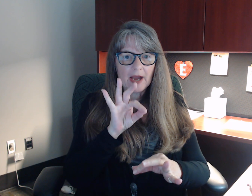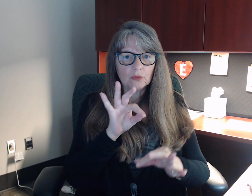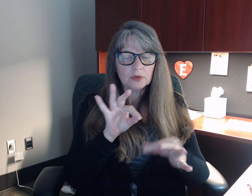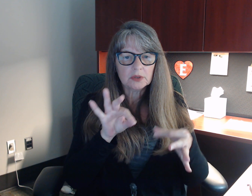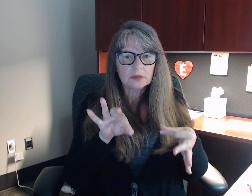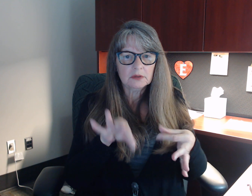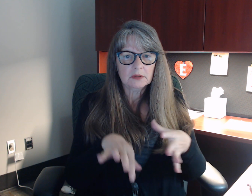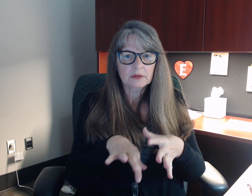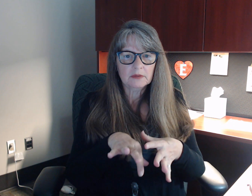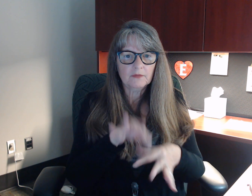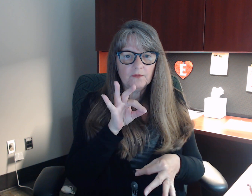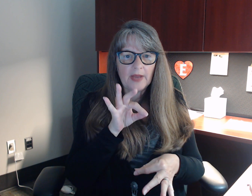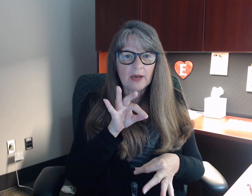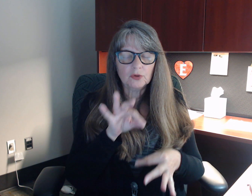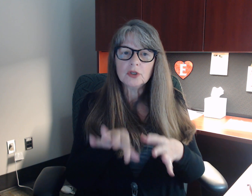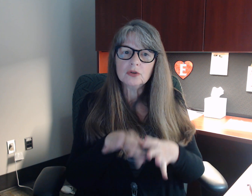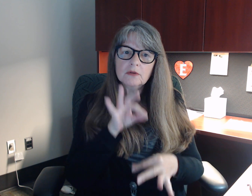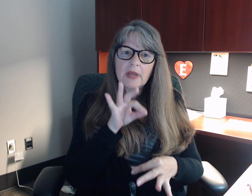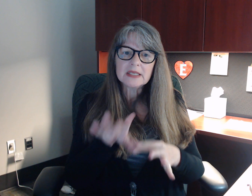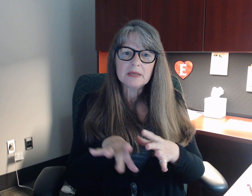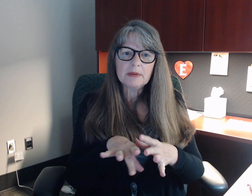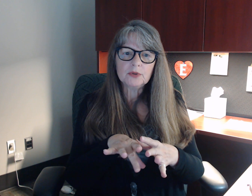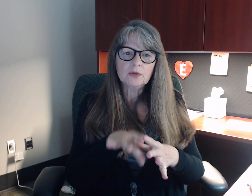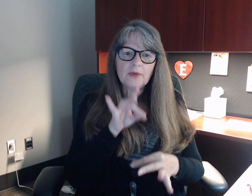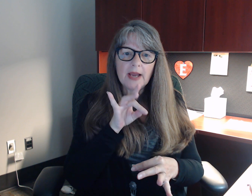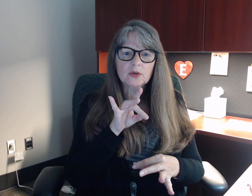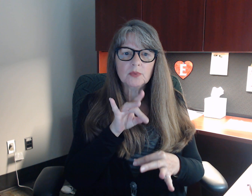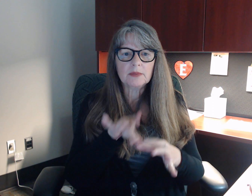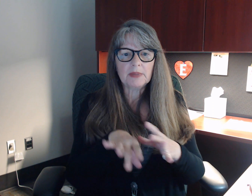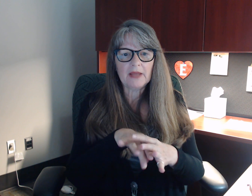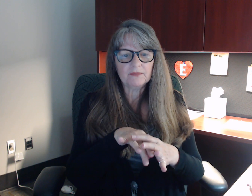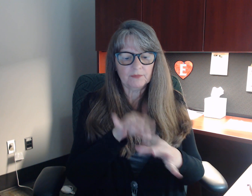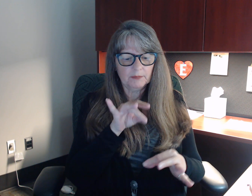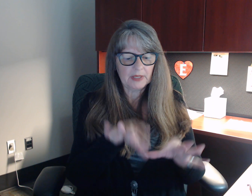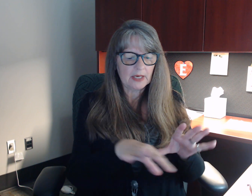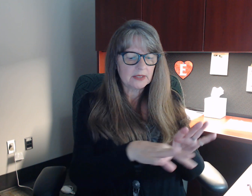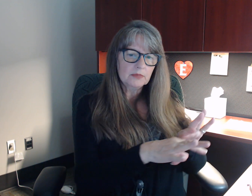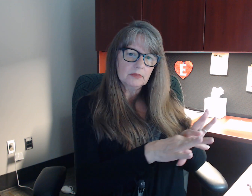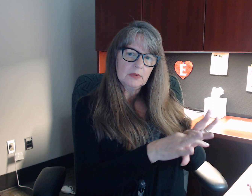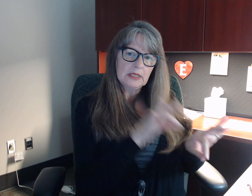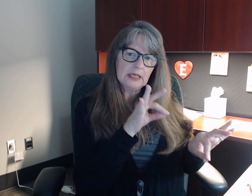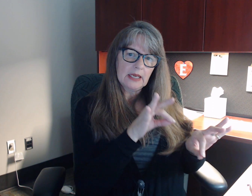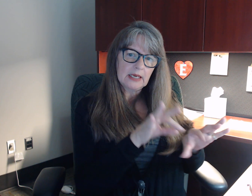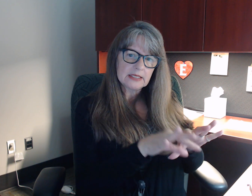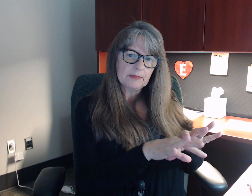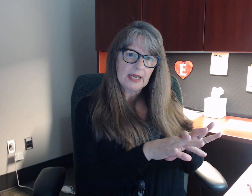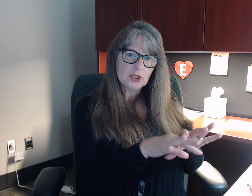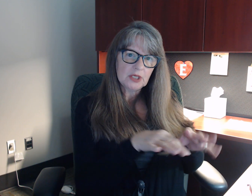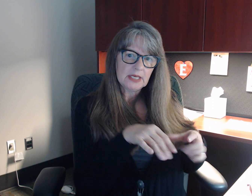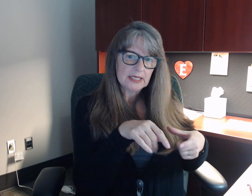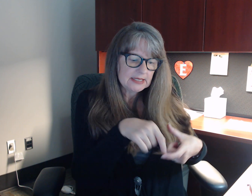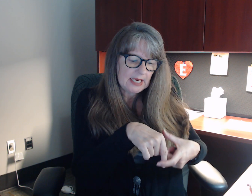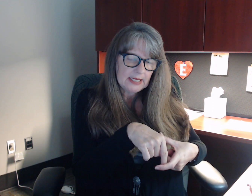found. You can do, some people do found with, but because I'm catching it inside